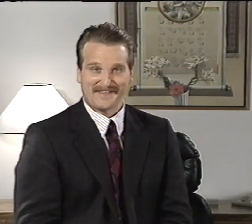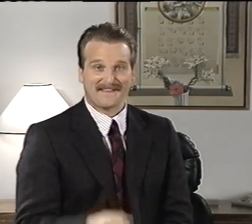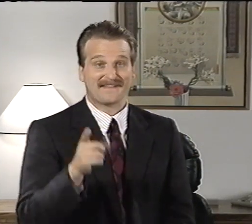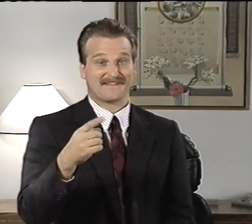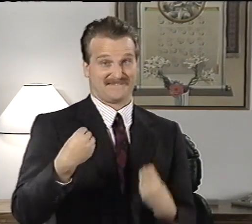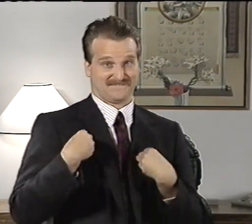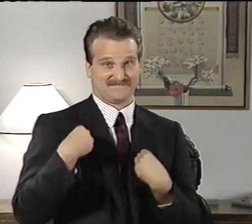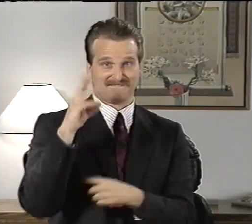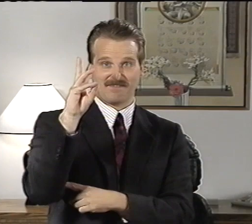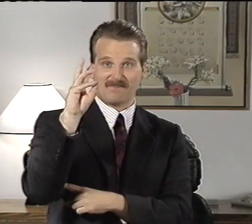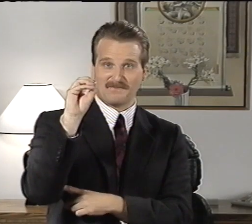again.